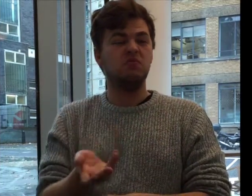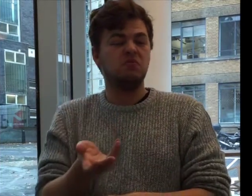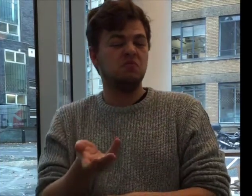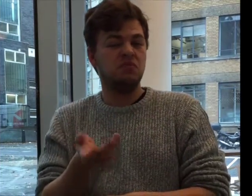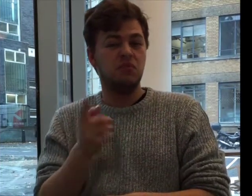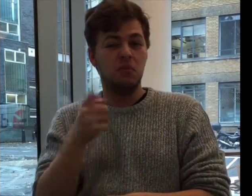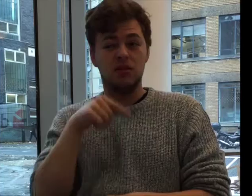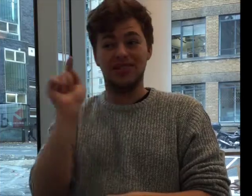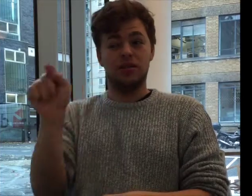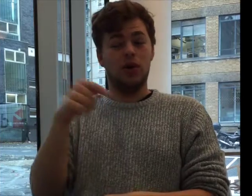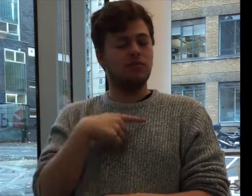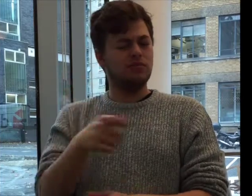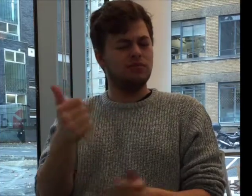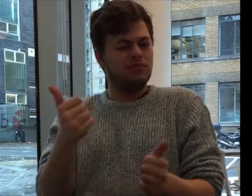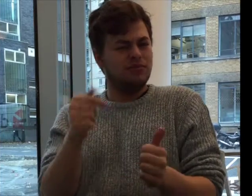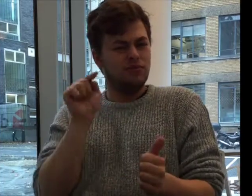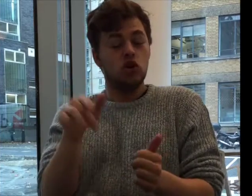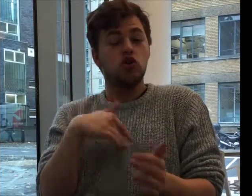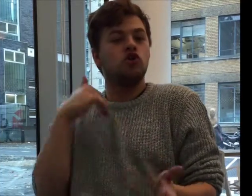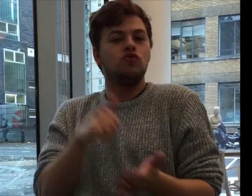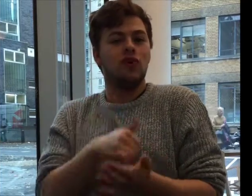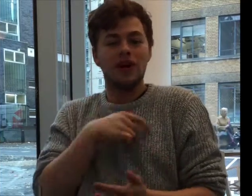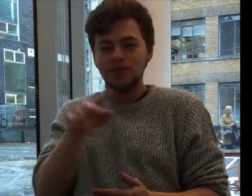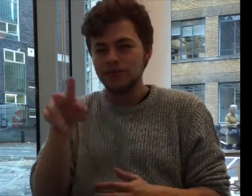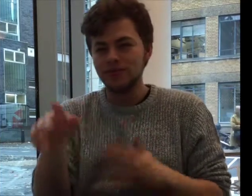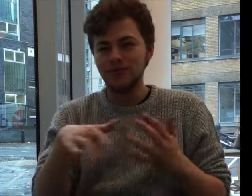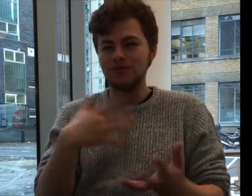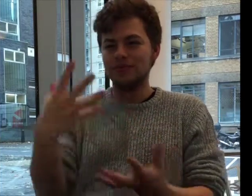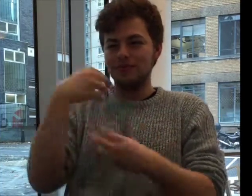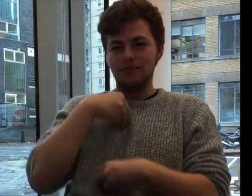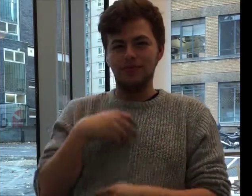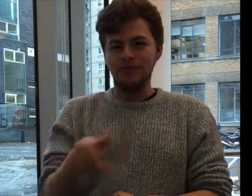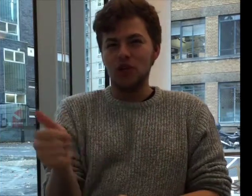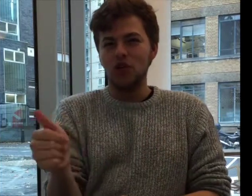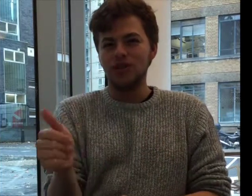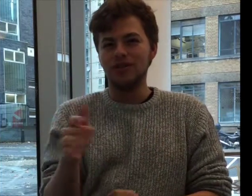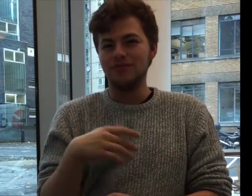Monologues don't usually do much for me, but this one was great.